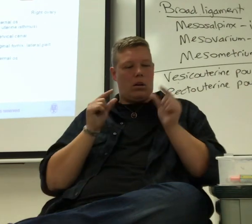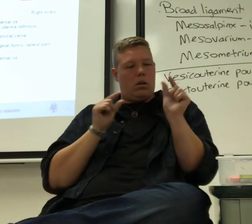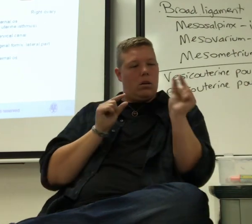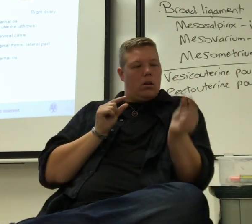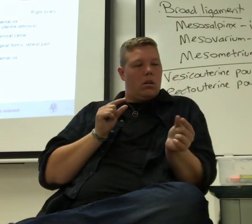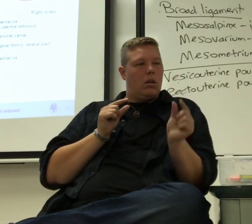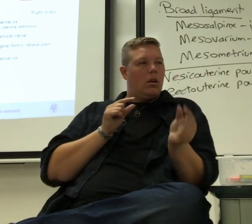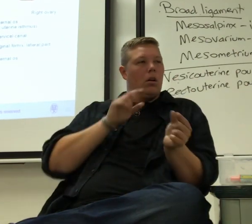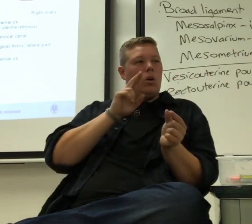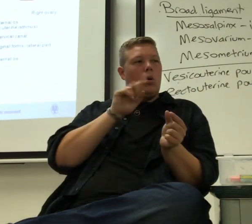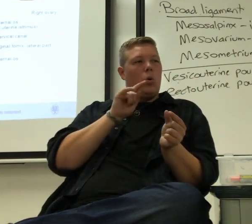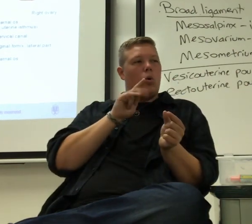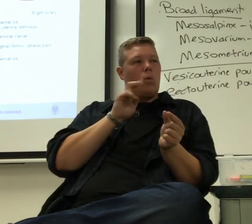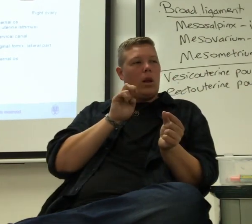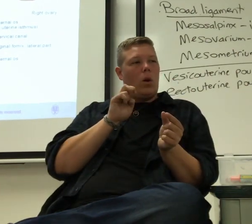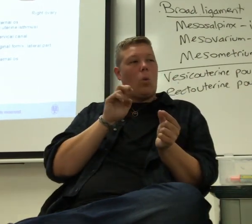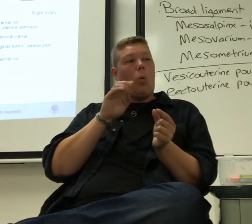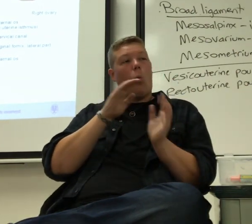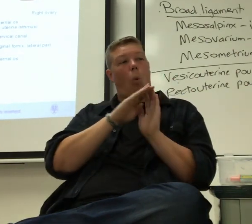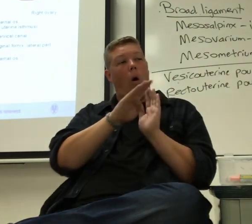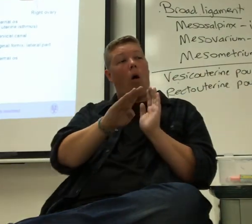as the uterine cavity. Okay.